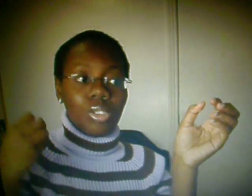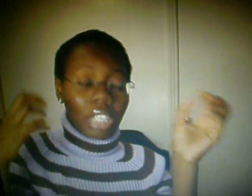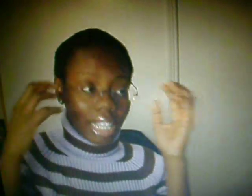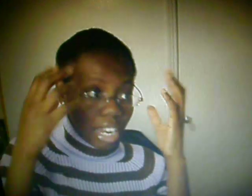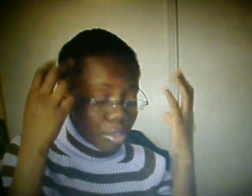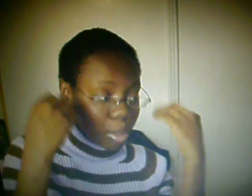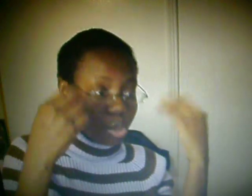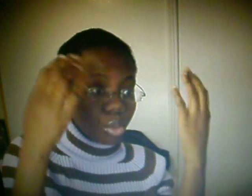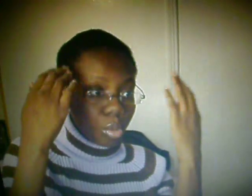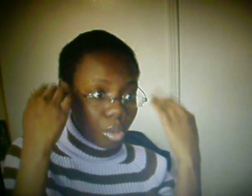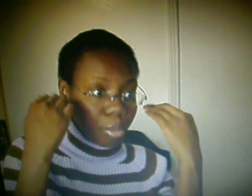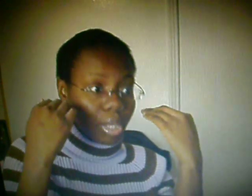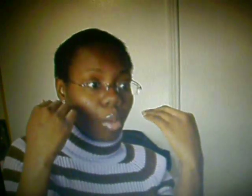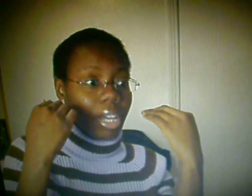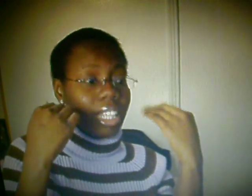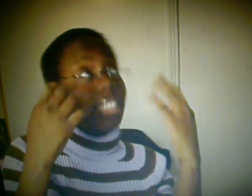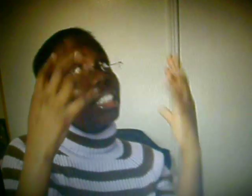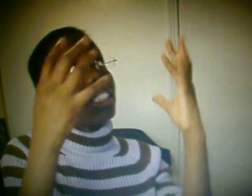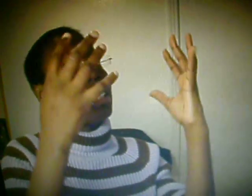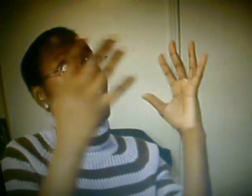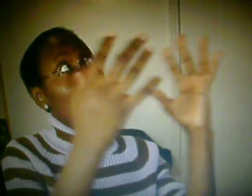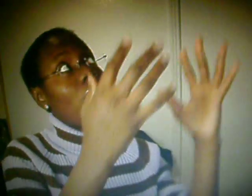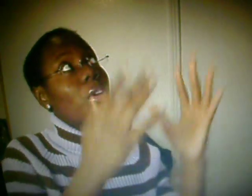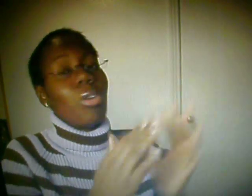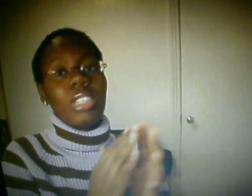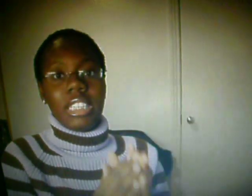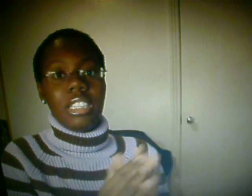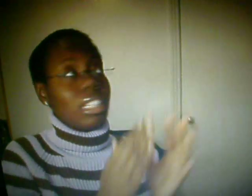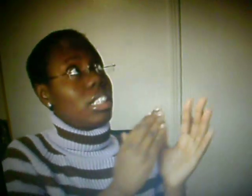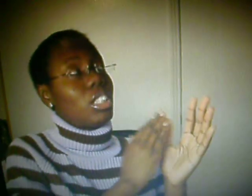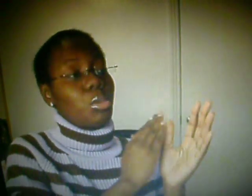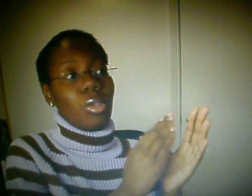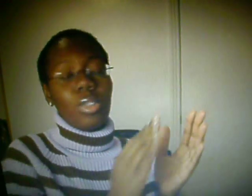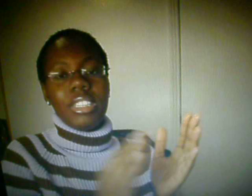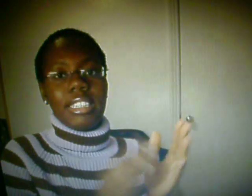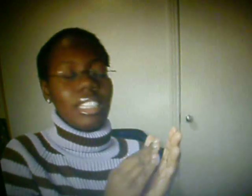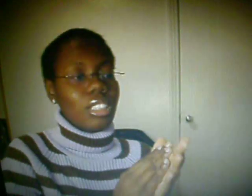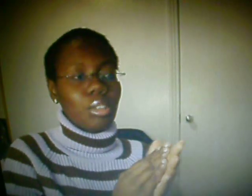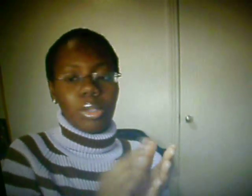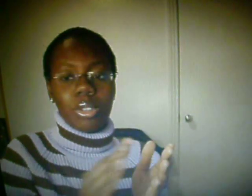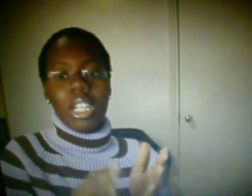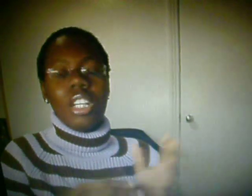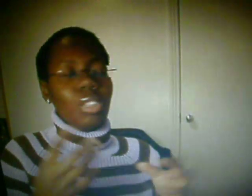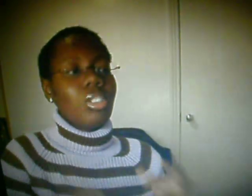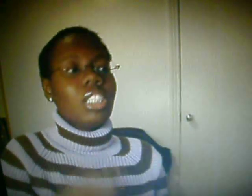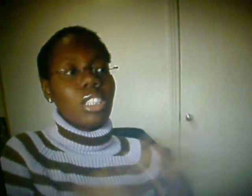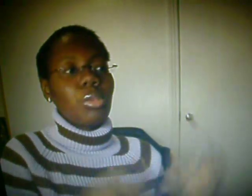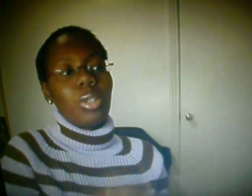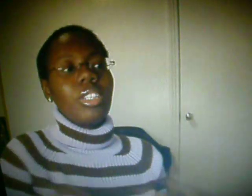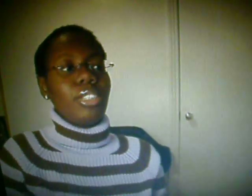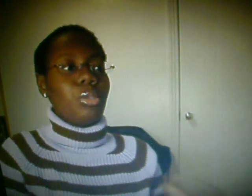that everybody will be aware that this is how God is and this is what God is saying, this is what God, you know, this is what God is doing.